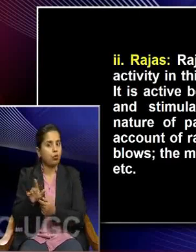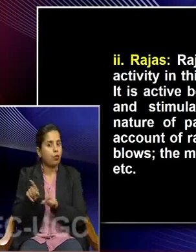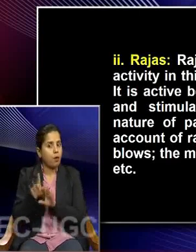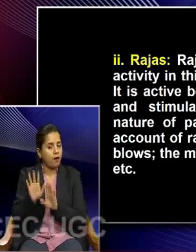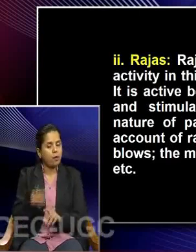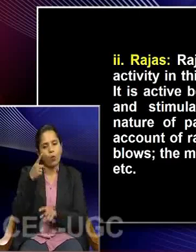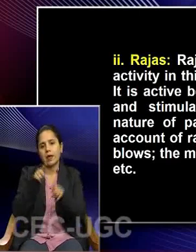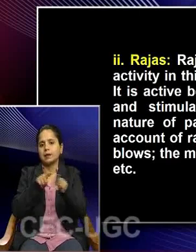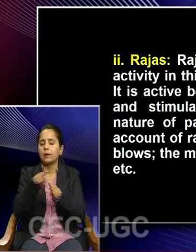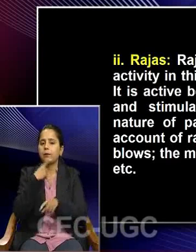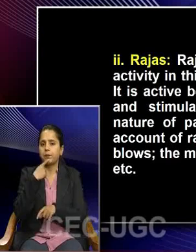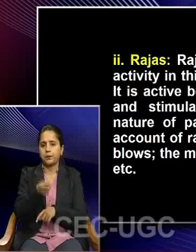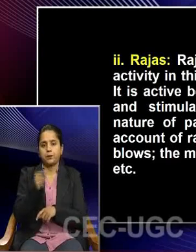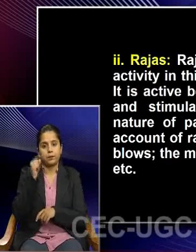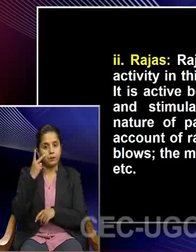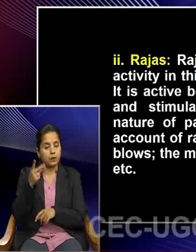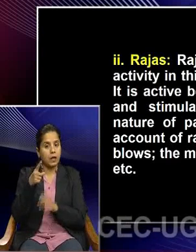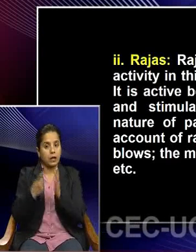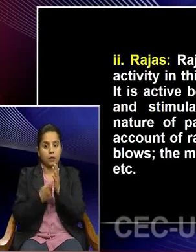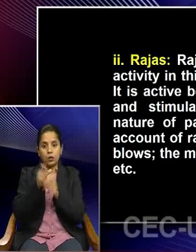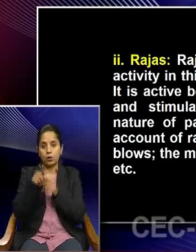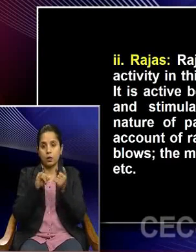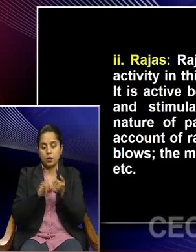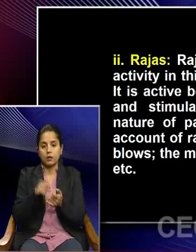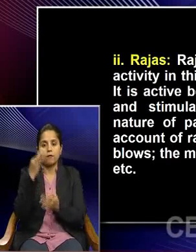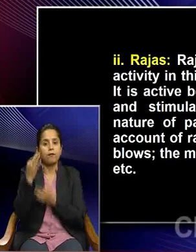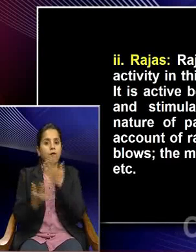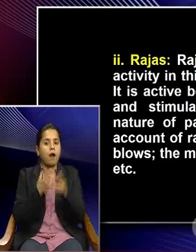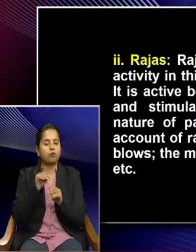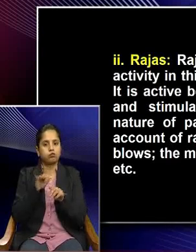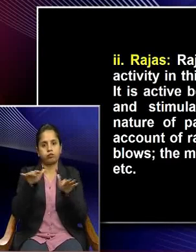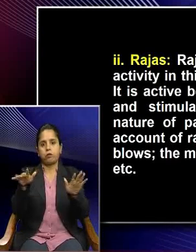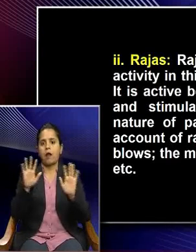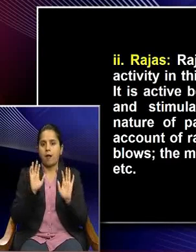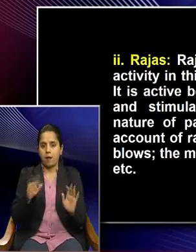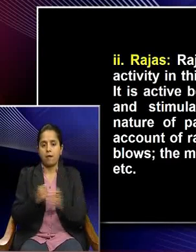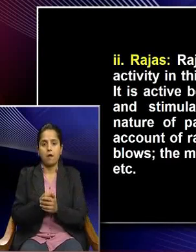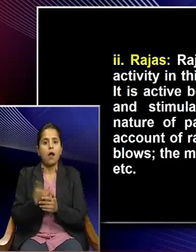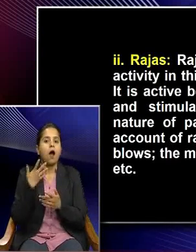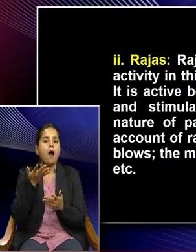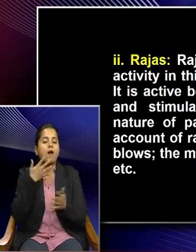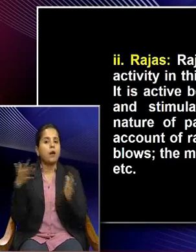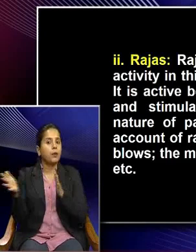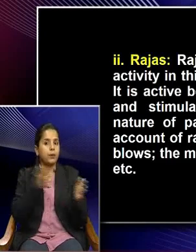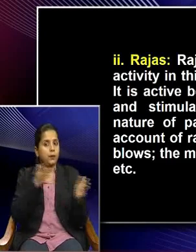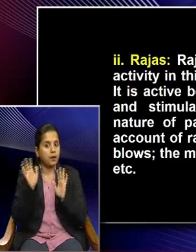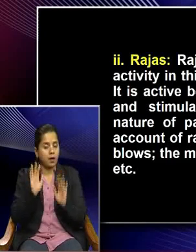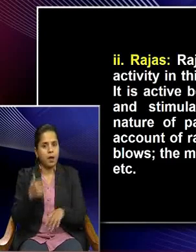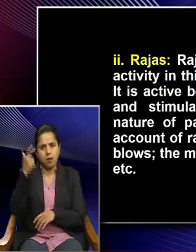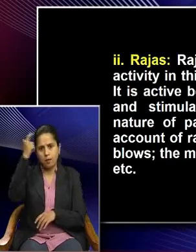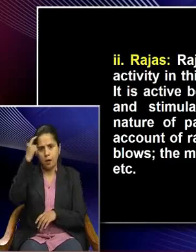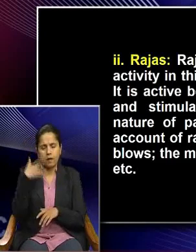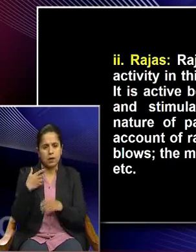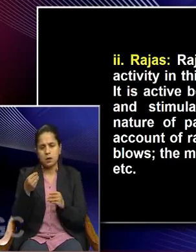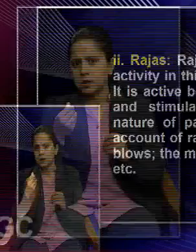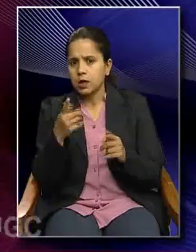For example, on account of Rajas, fire spreads, wind blows, the mind becomes